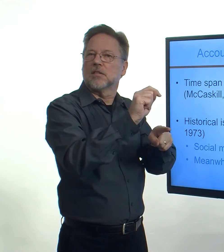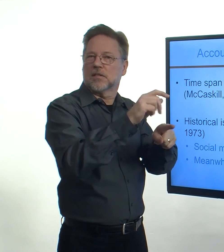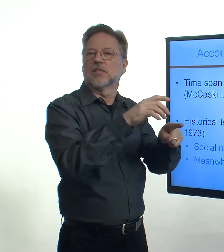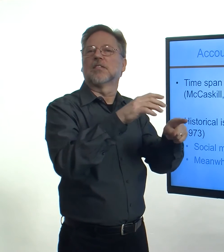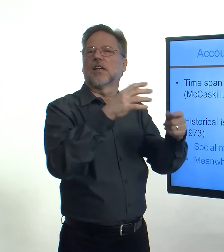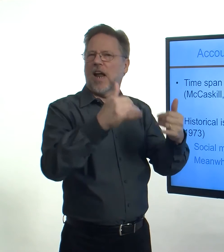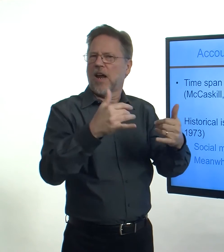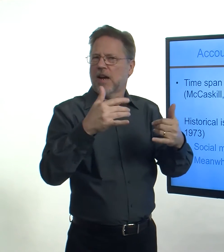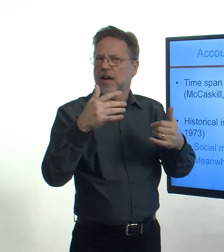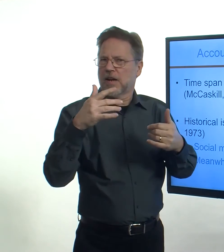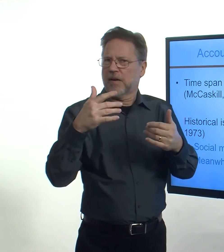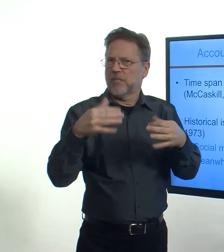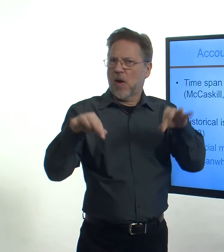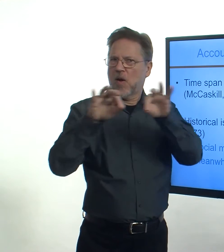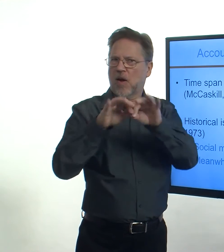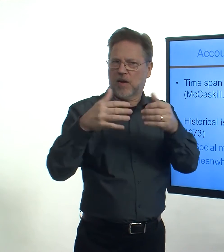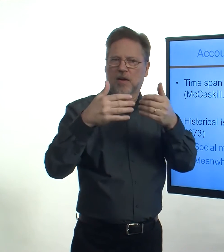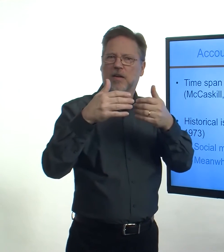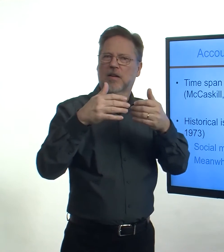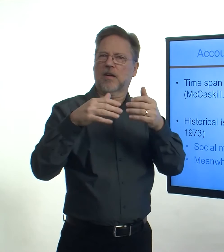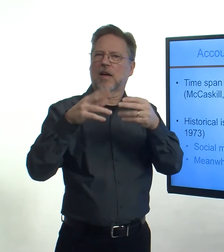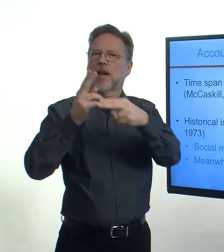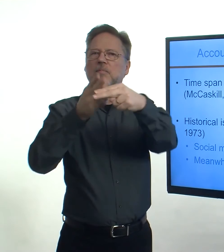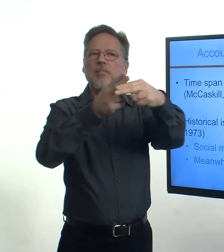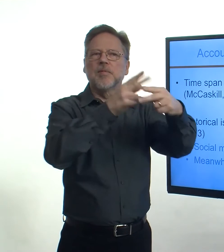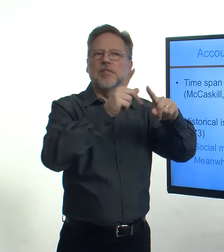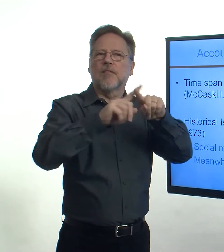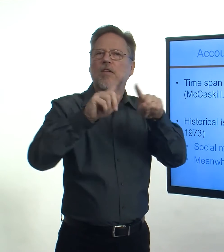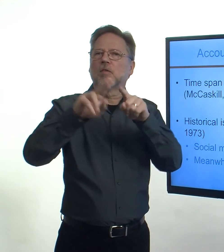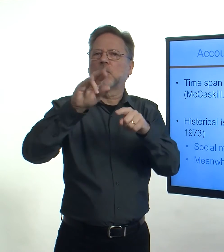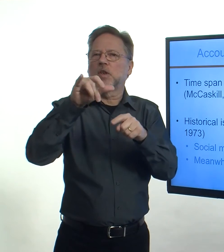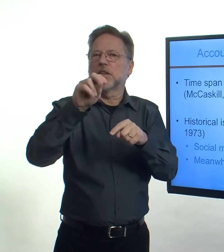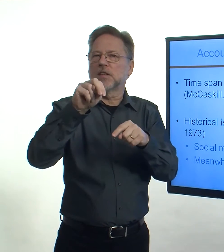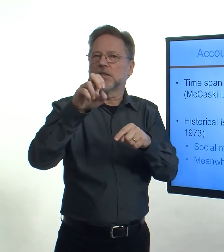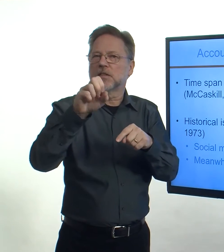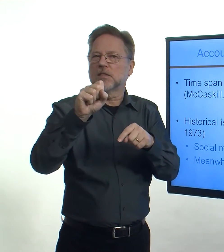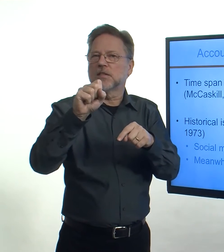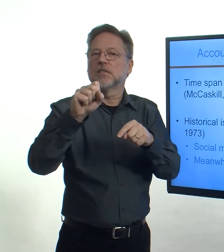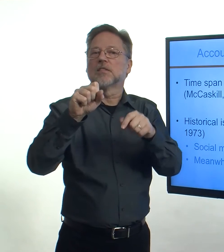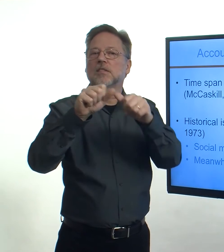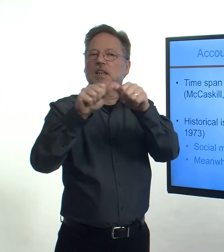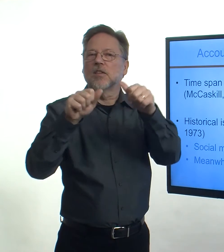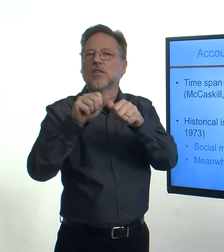standard dialect. Now it's even more important to recognize different regional dialects